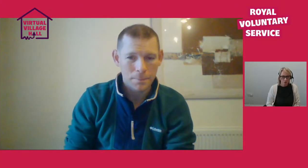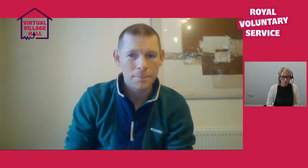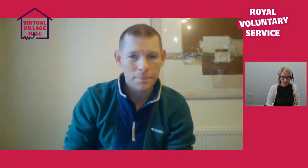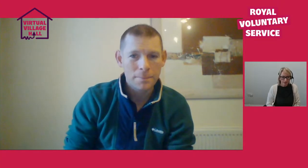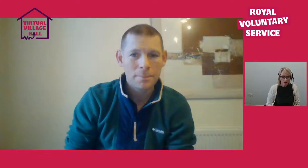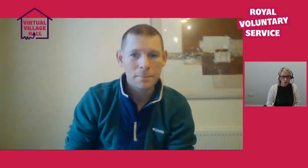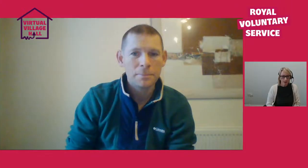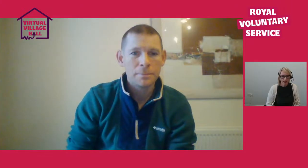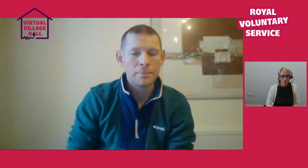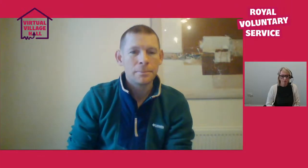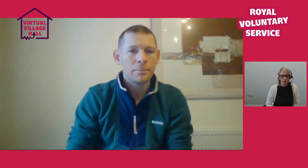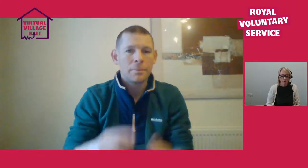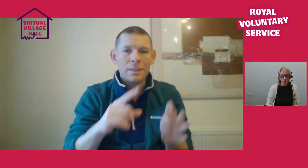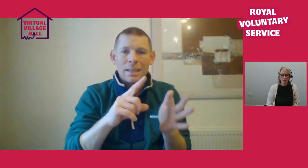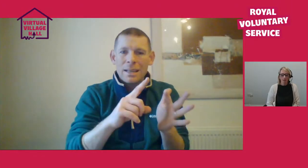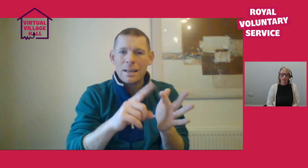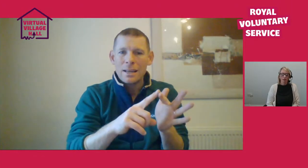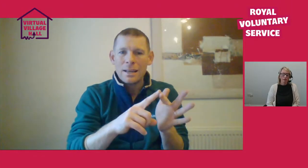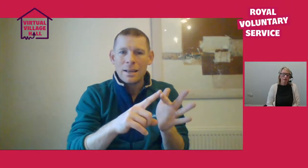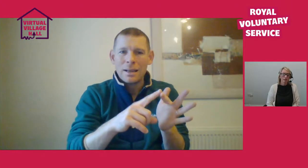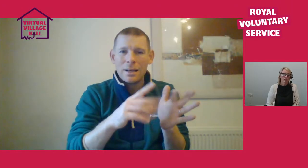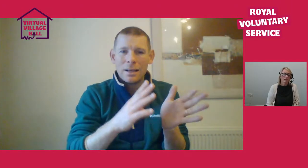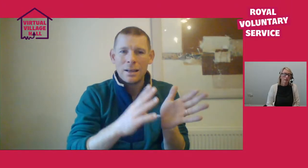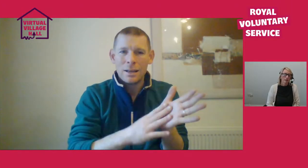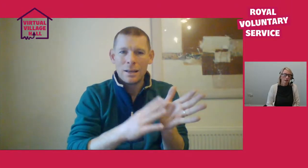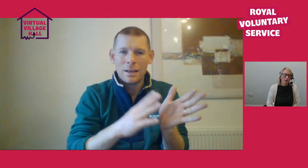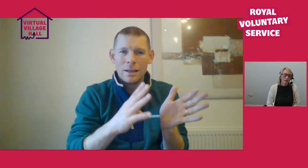So I'm going to repeat that one again for you.